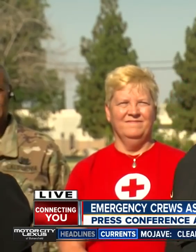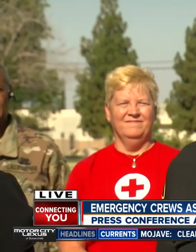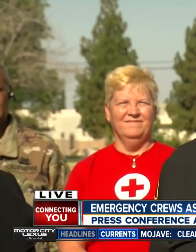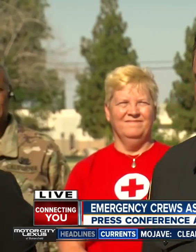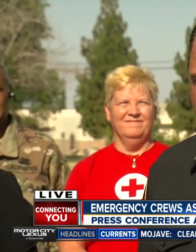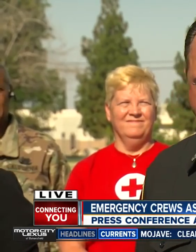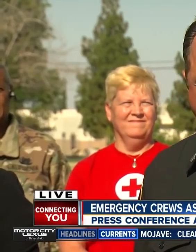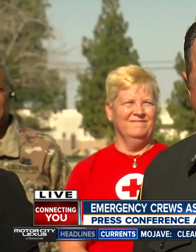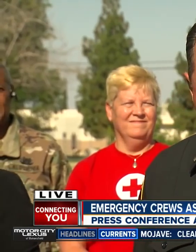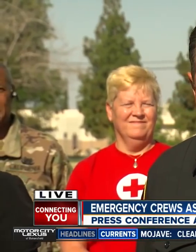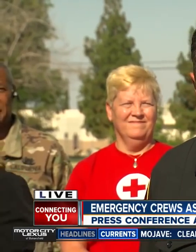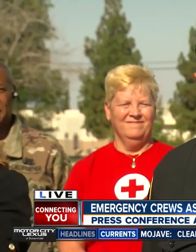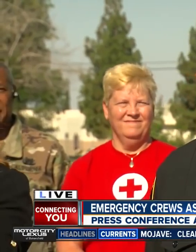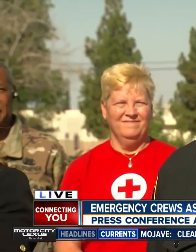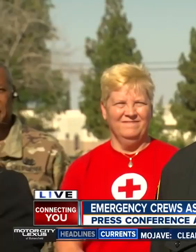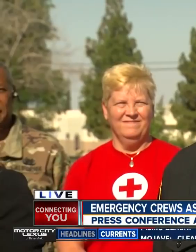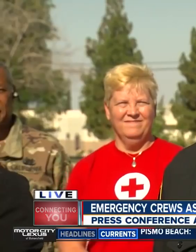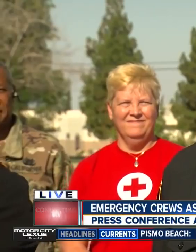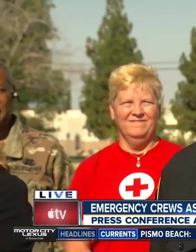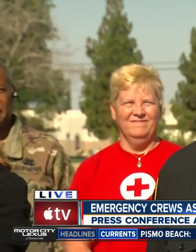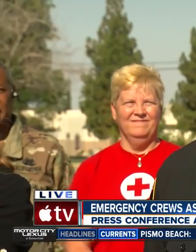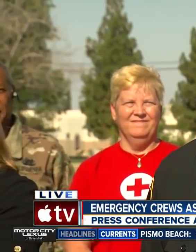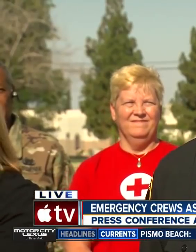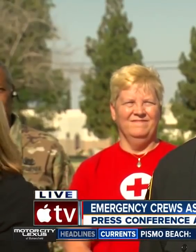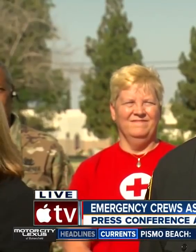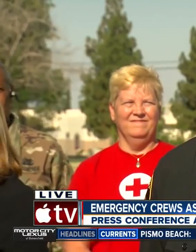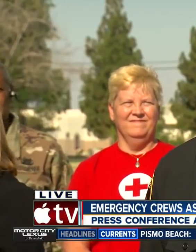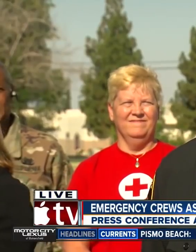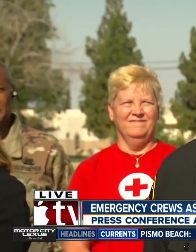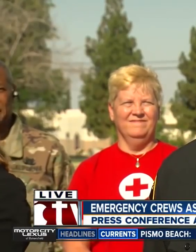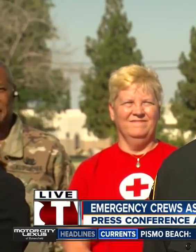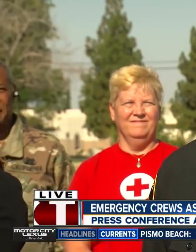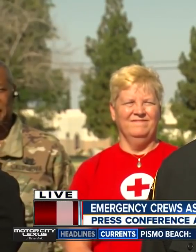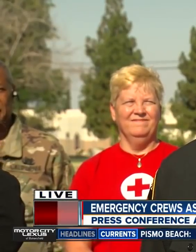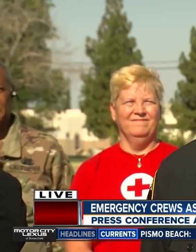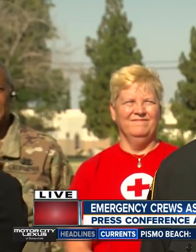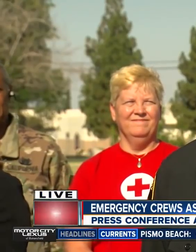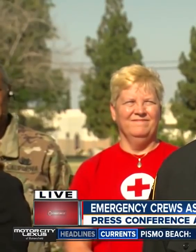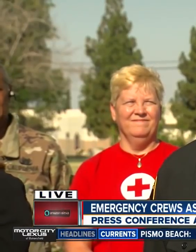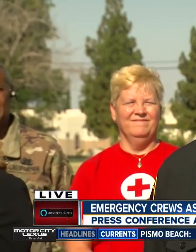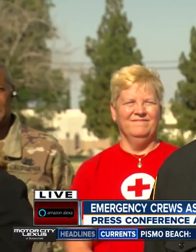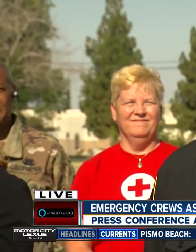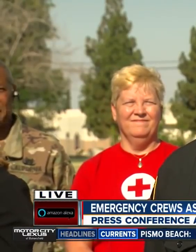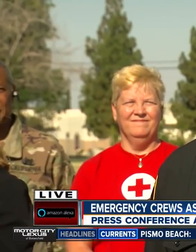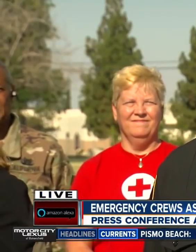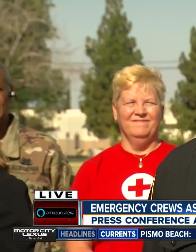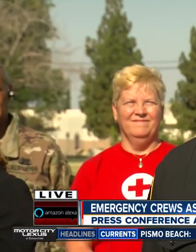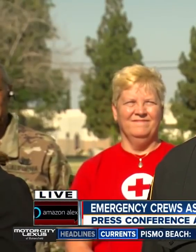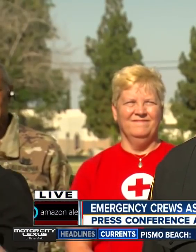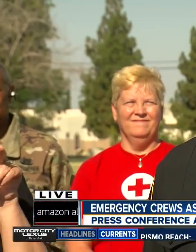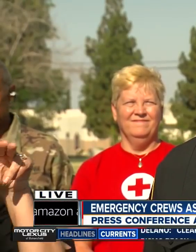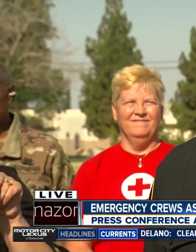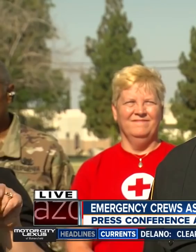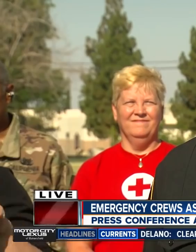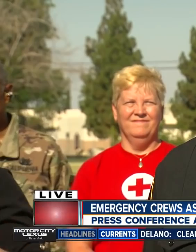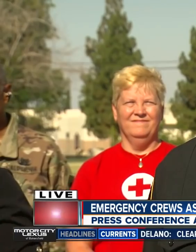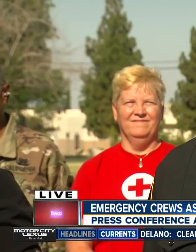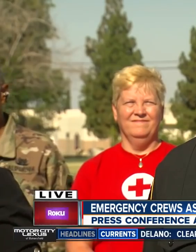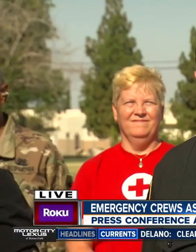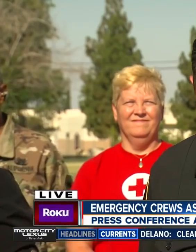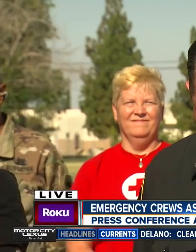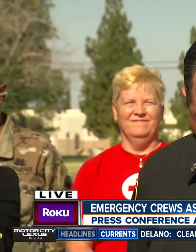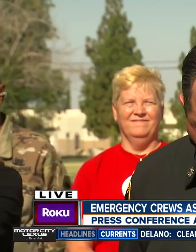Again, no deaths, no major injuries, no major collapses? No, not that I'm aware of. What's the biggest message